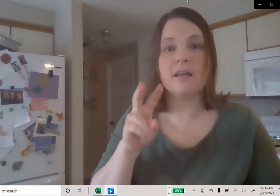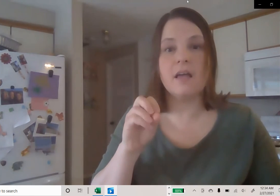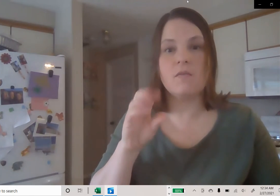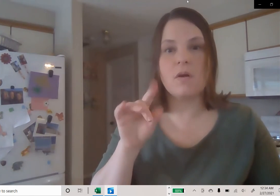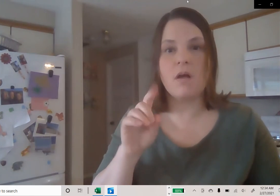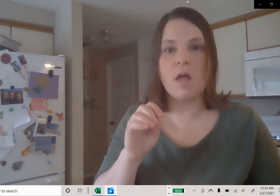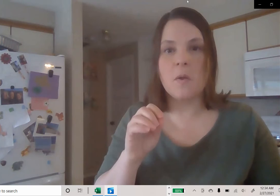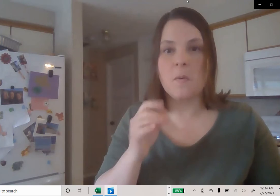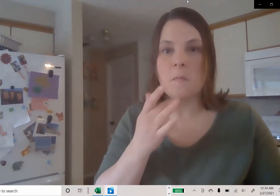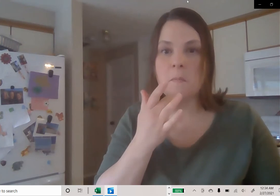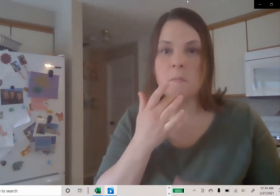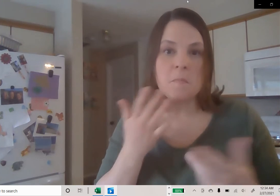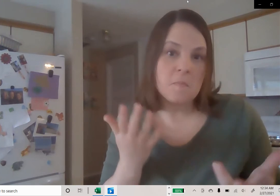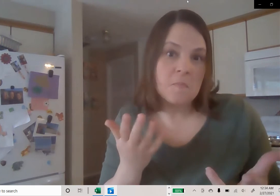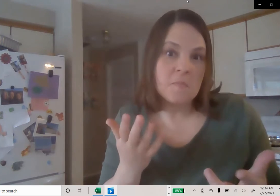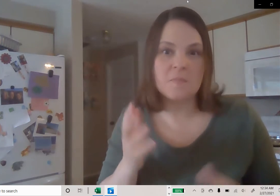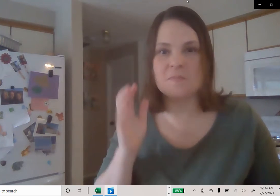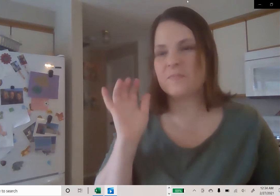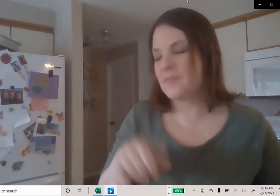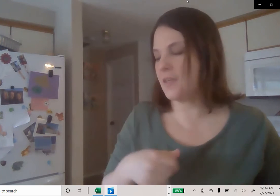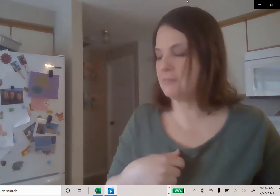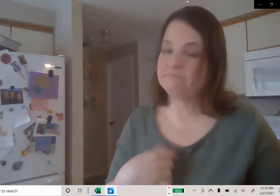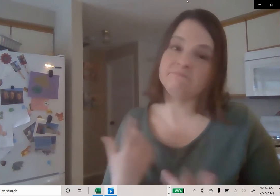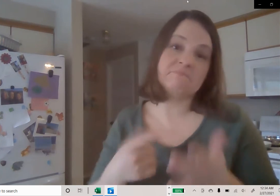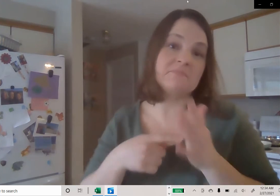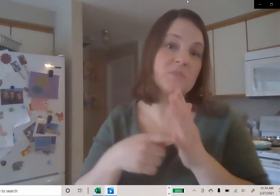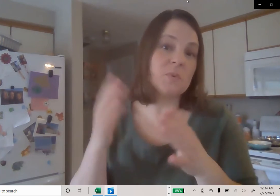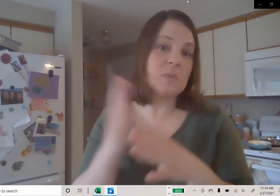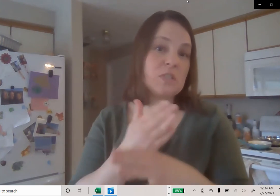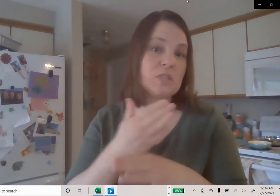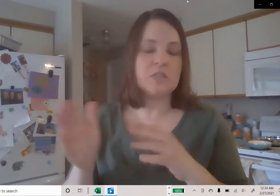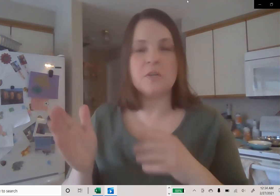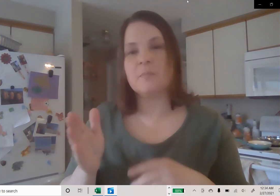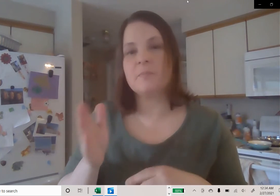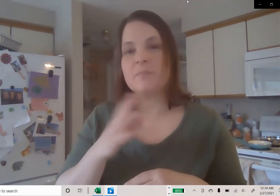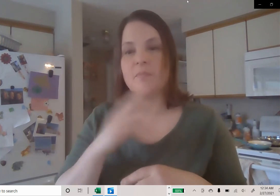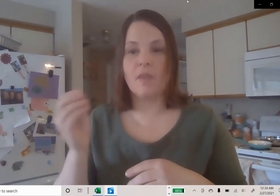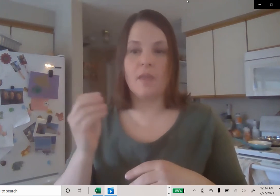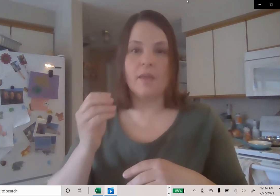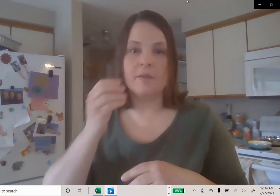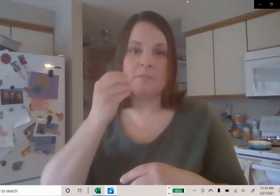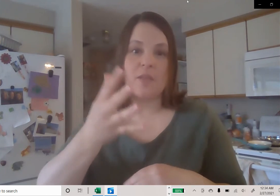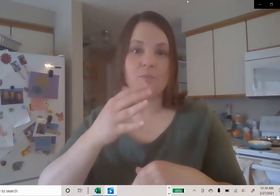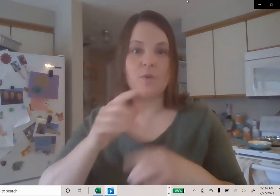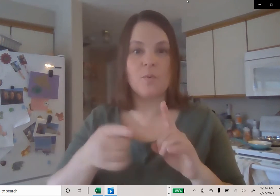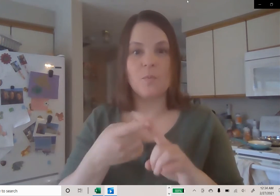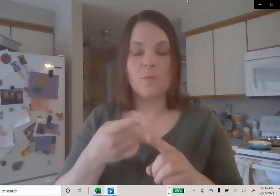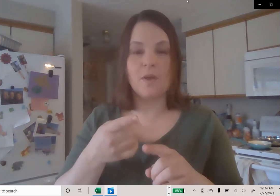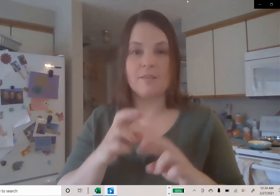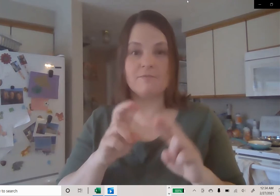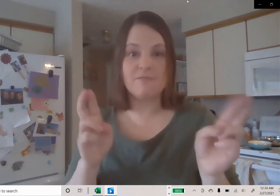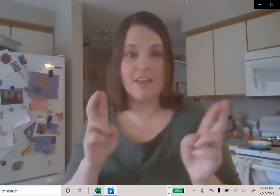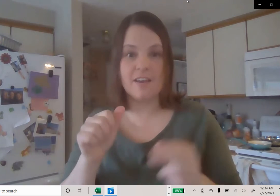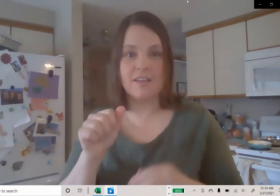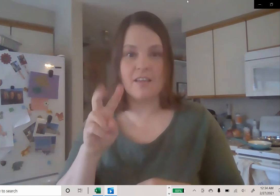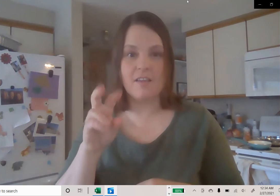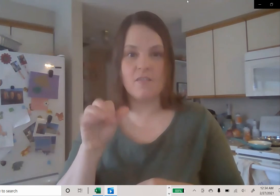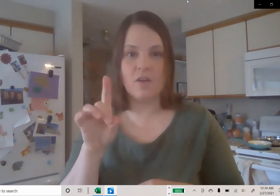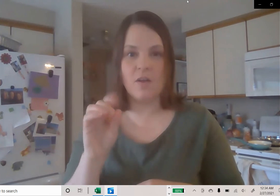them for several days, and then we'll see how the avocado ends up tasting as well. So I'll share at that point and let you know when it's